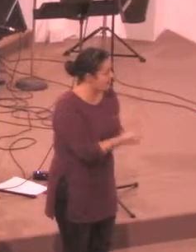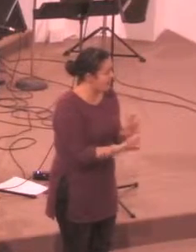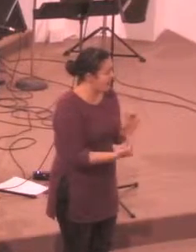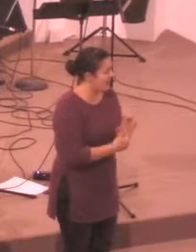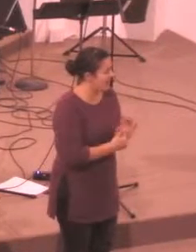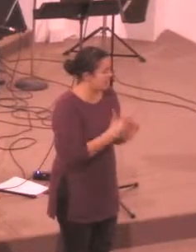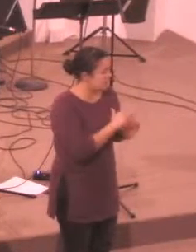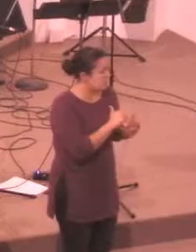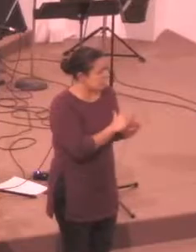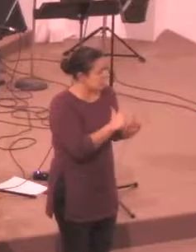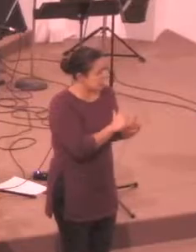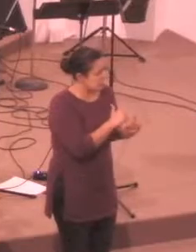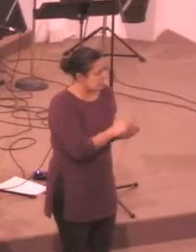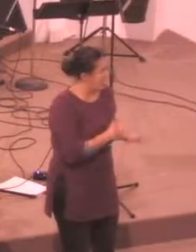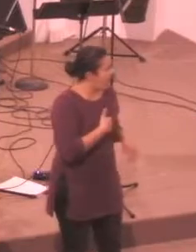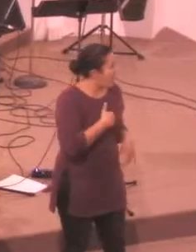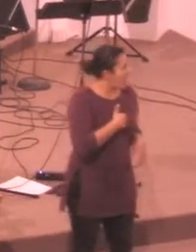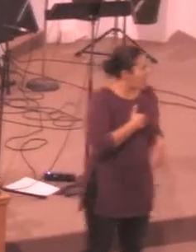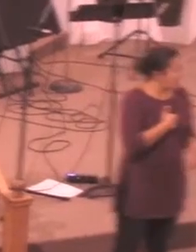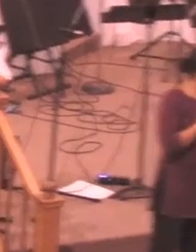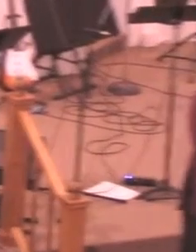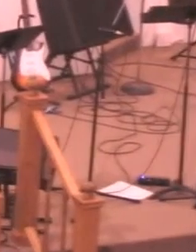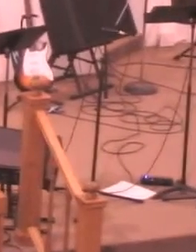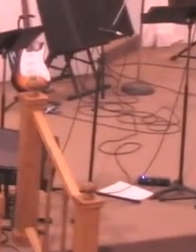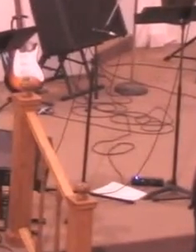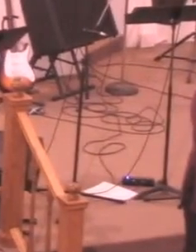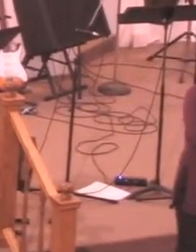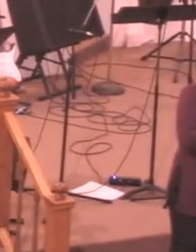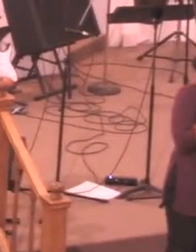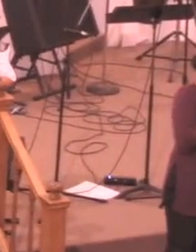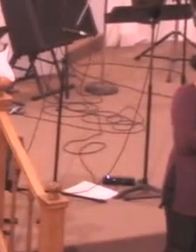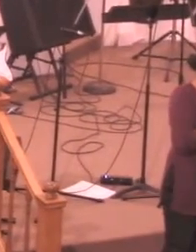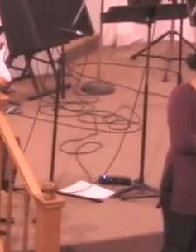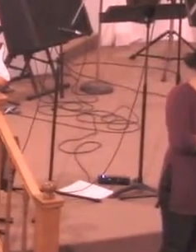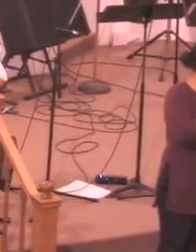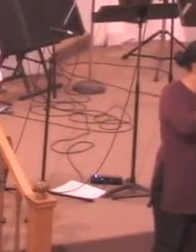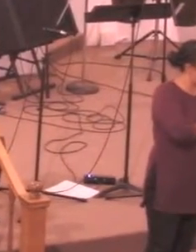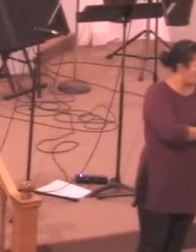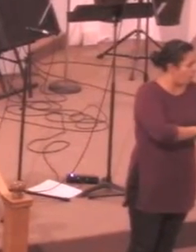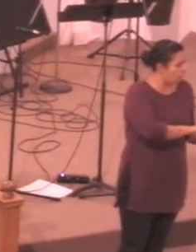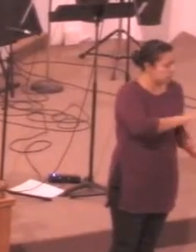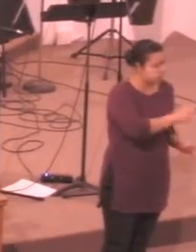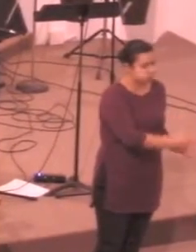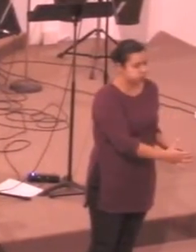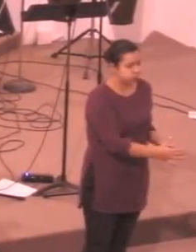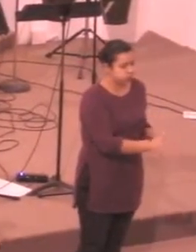rock mine. The rock mine. Or was it a rock pit? I'm headed to the rock pit.